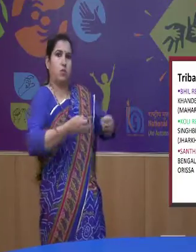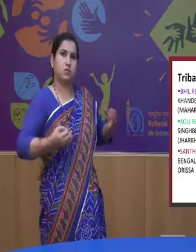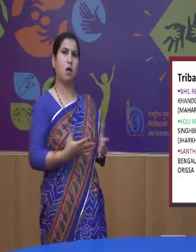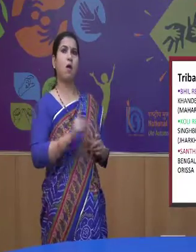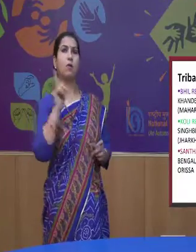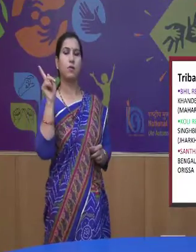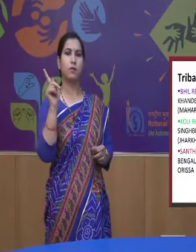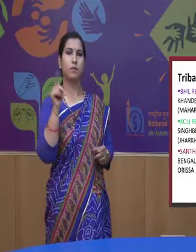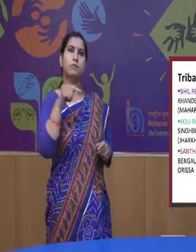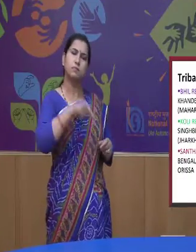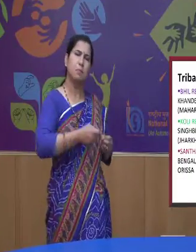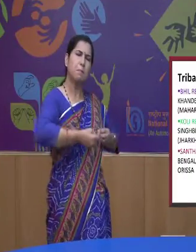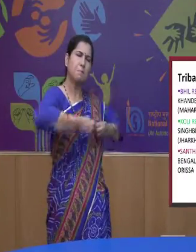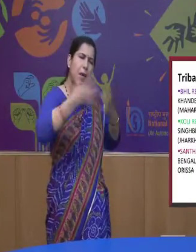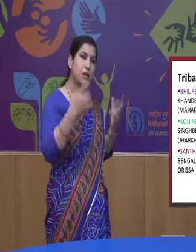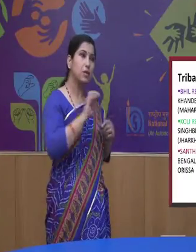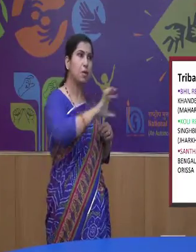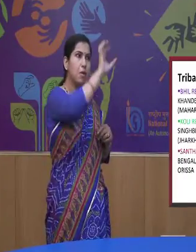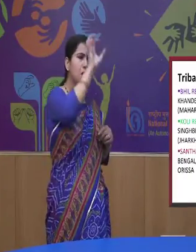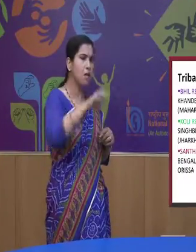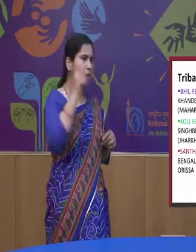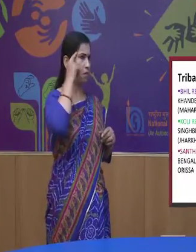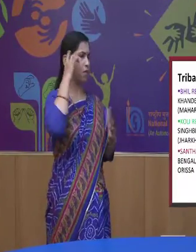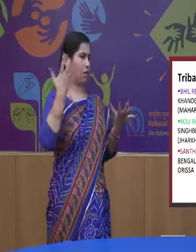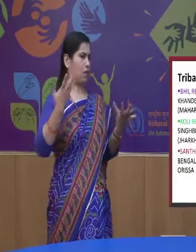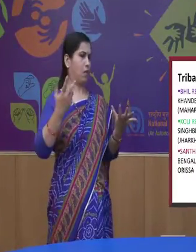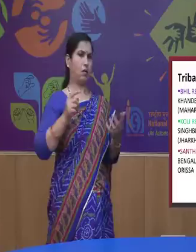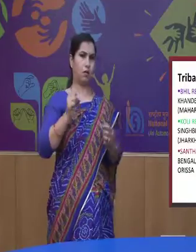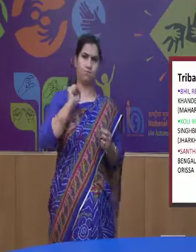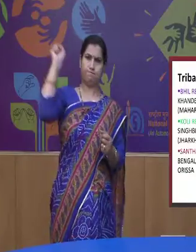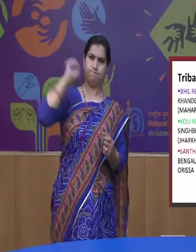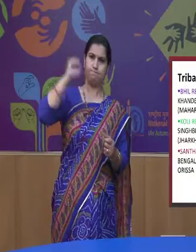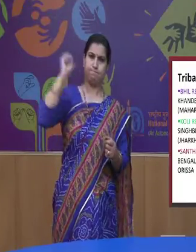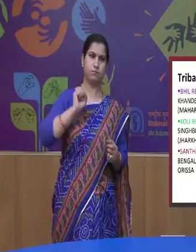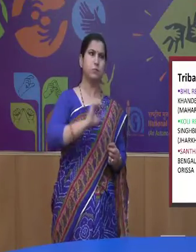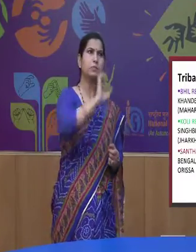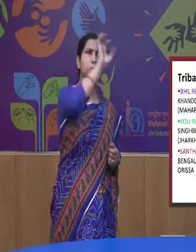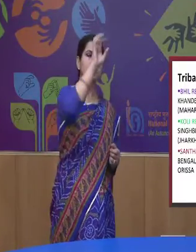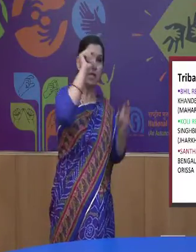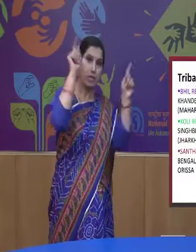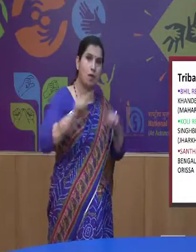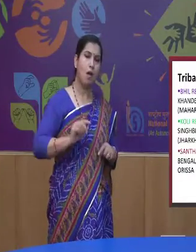This led to many revolts against the foreigners in different parts of the country.